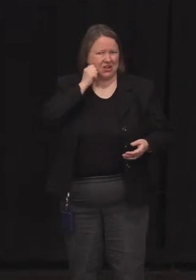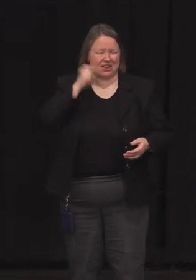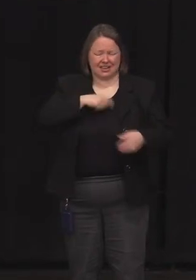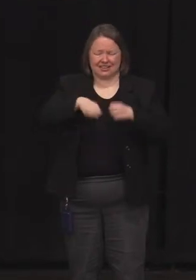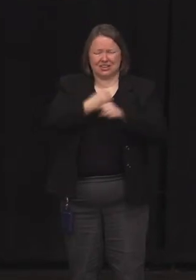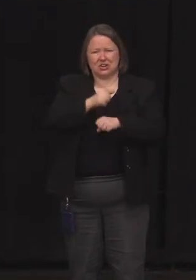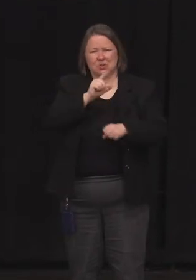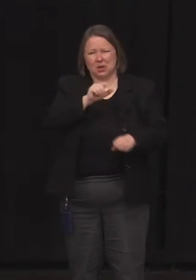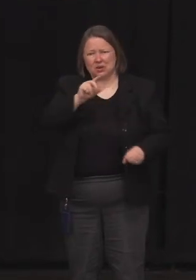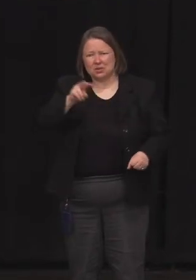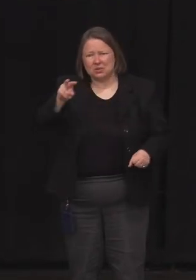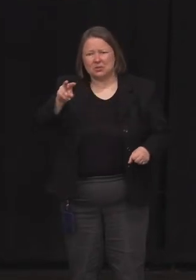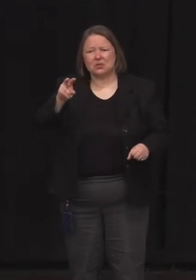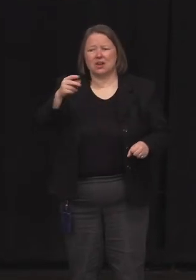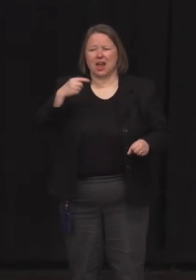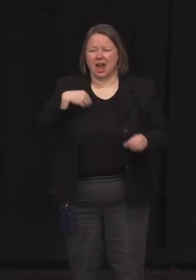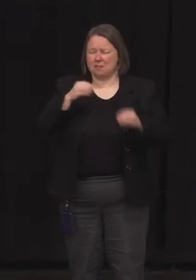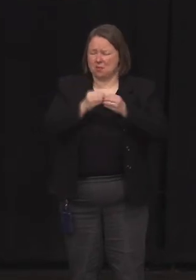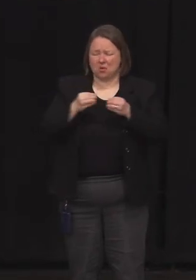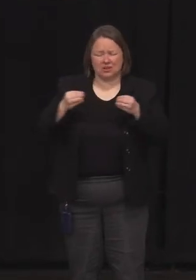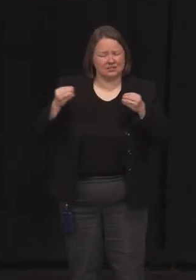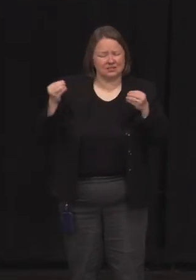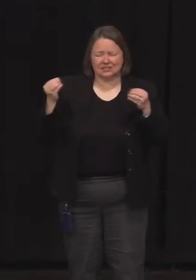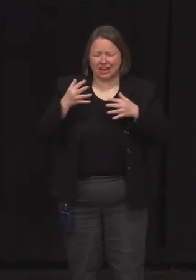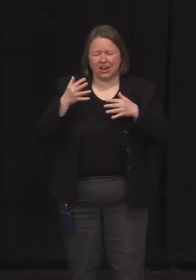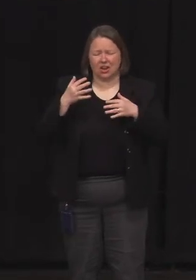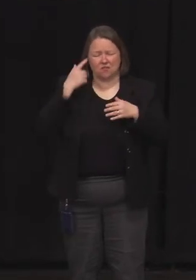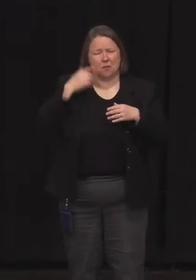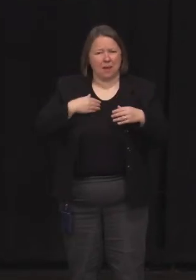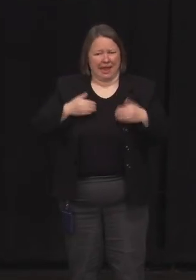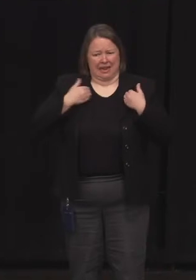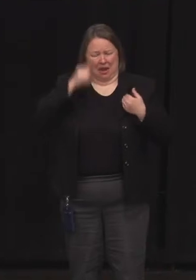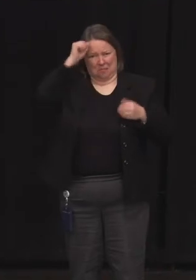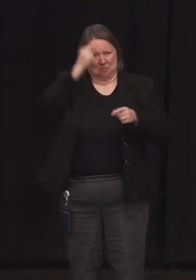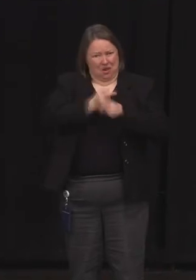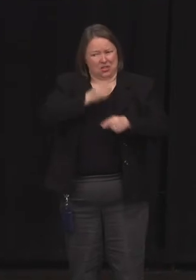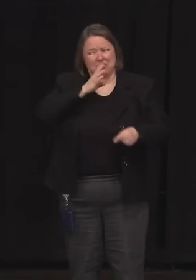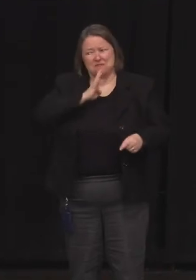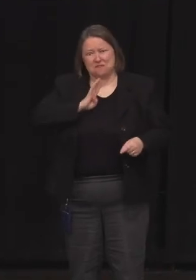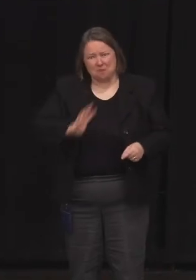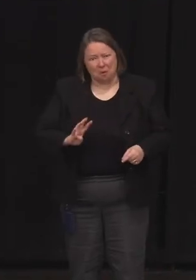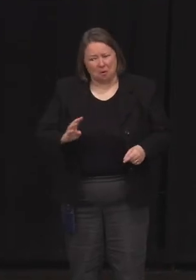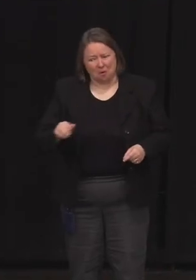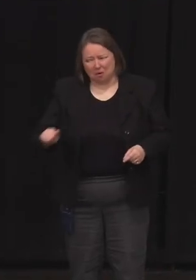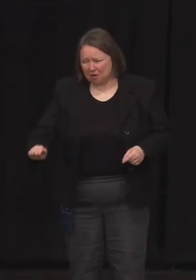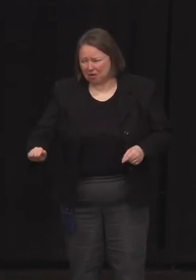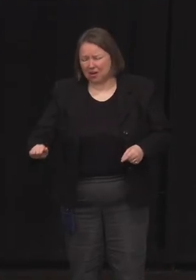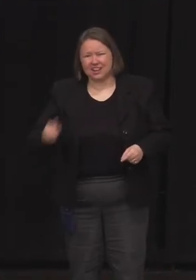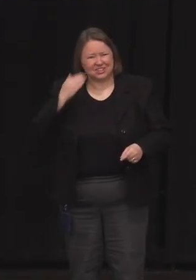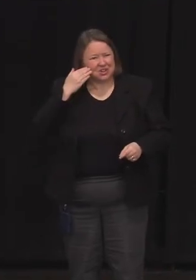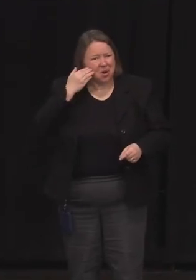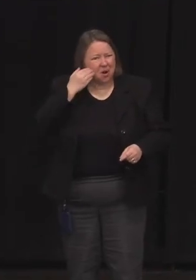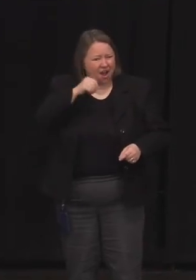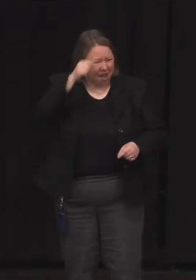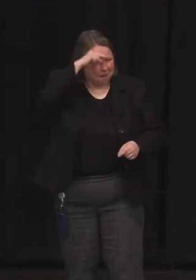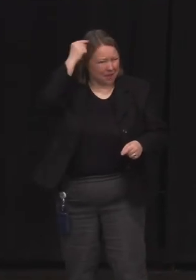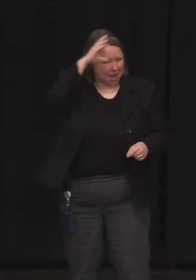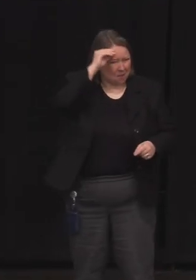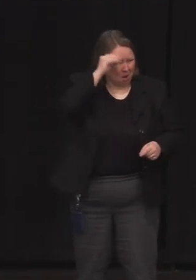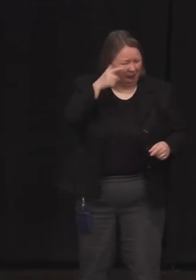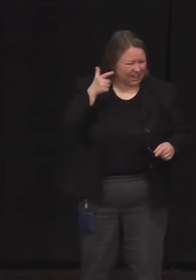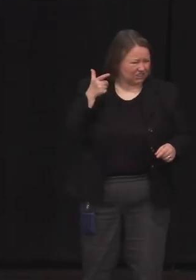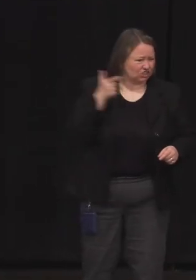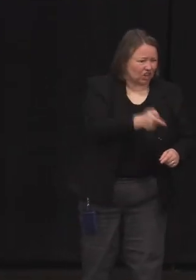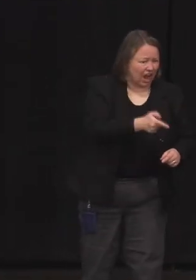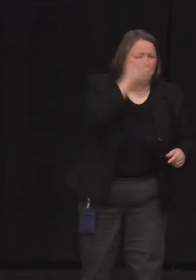2022, I am even more scared about my little brother. He's only 4. Did you know a little black boy got shot just for